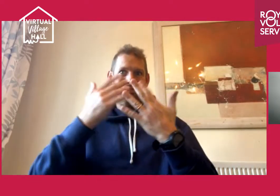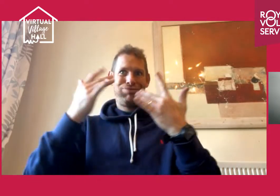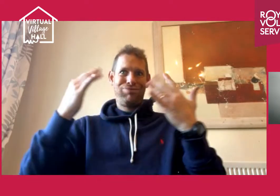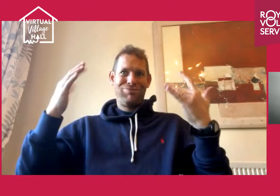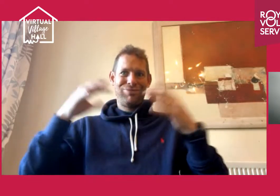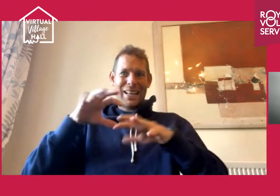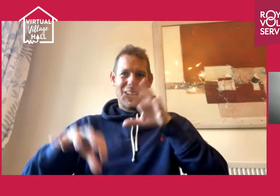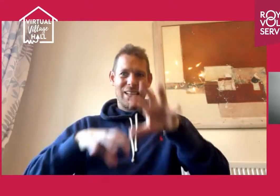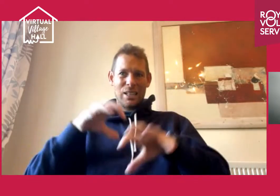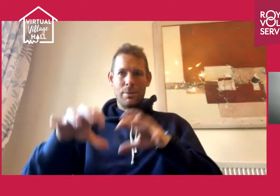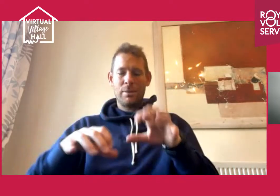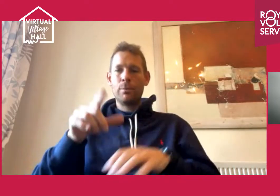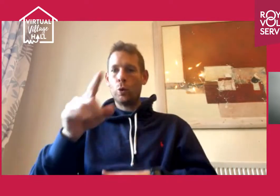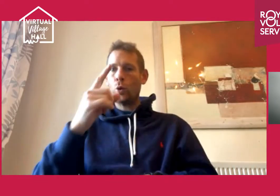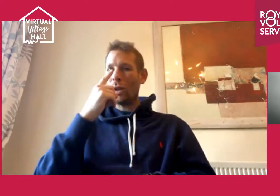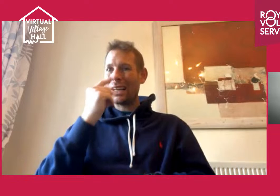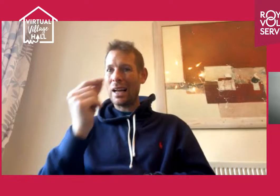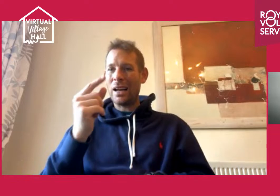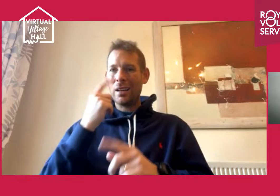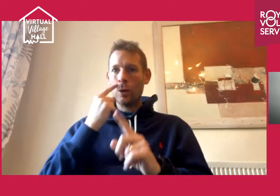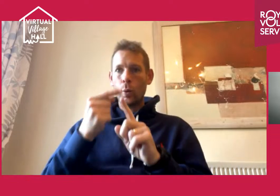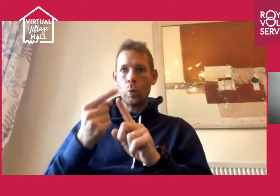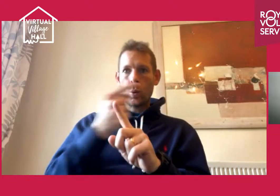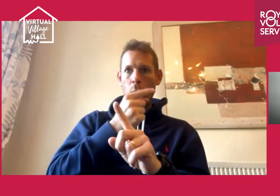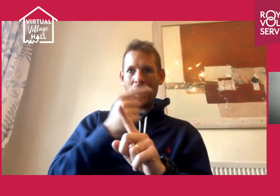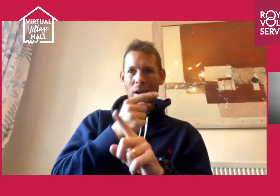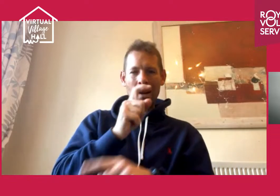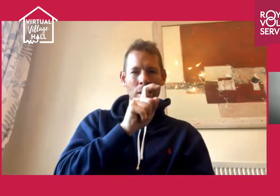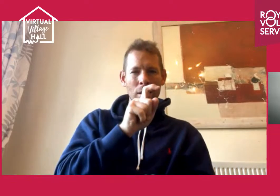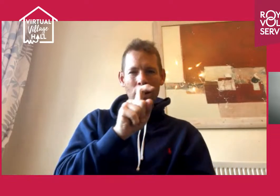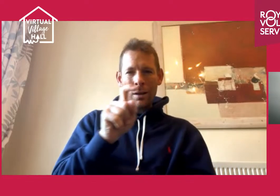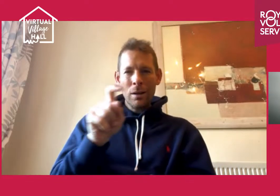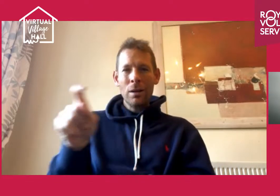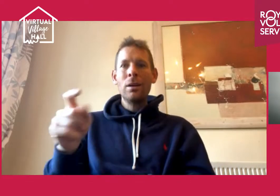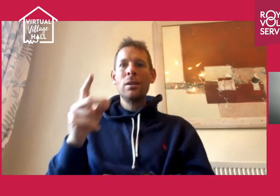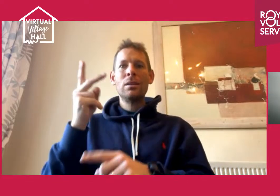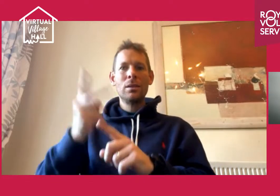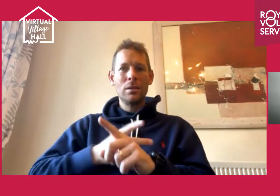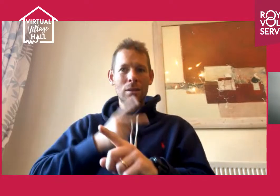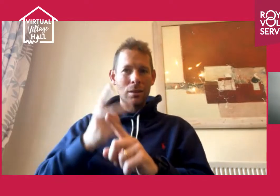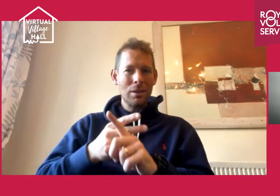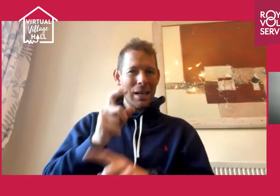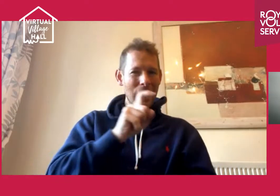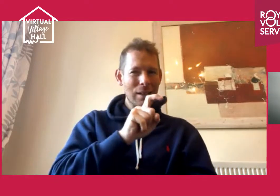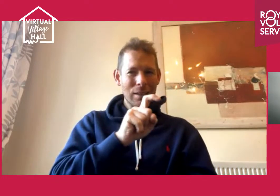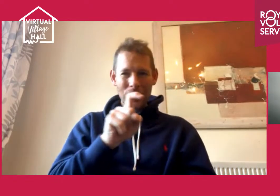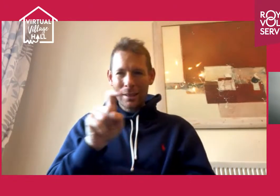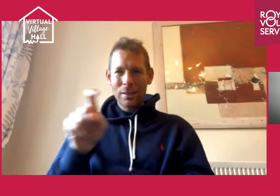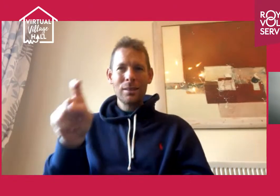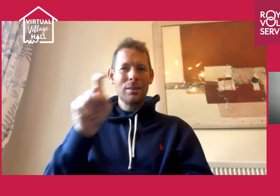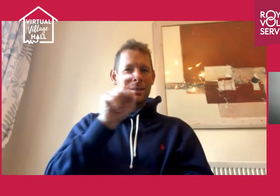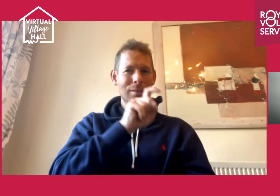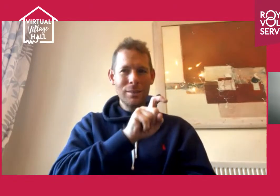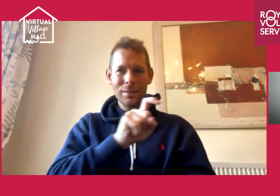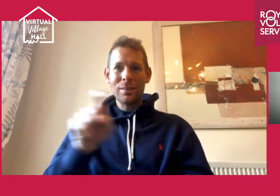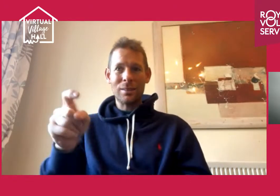I know that's a lot to learn this morning, a lot of animals, but you can go back hopefully and just go back along